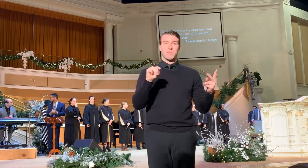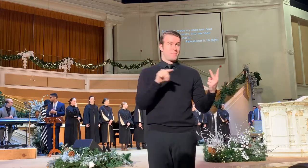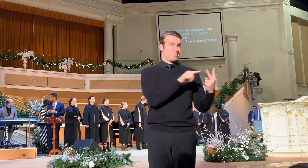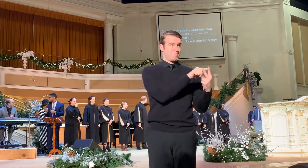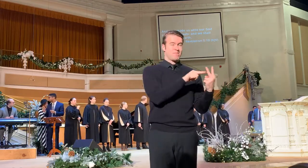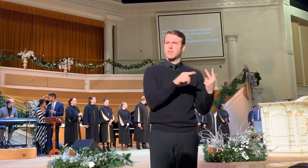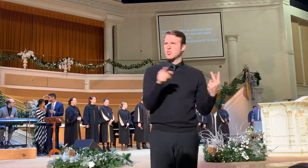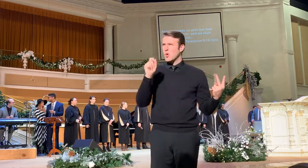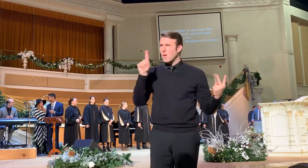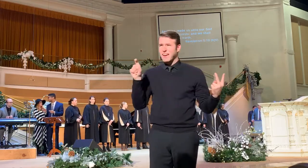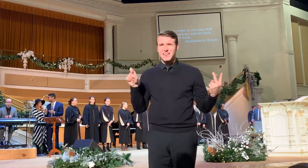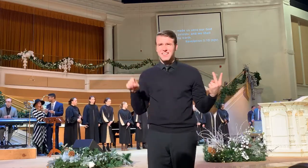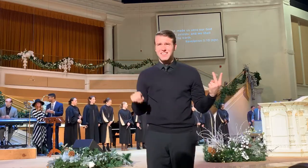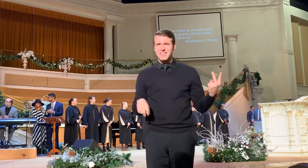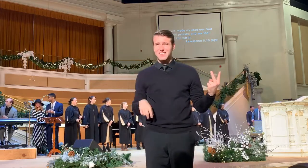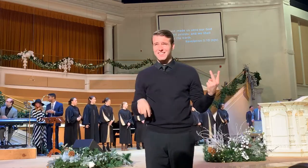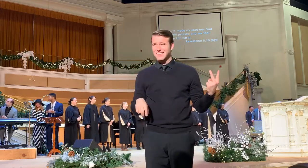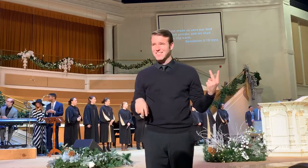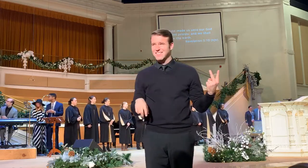sir. Are y'all awake? Yes, sir.